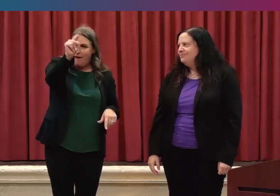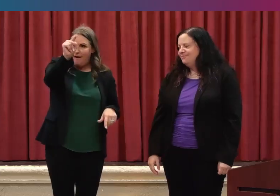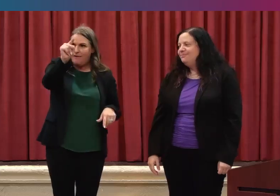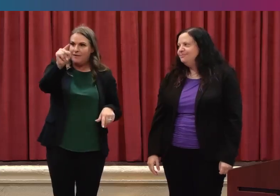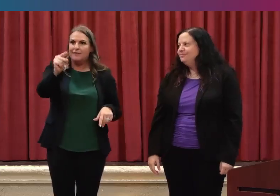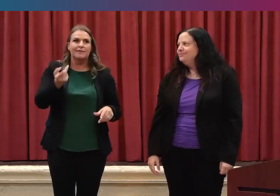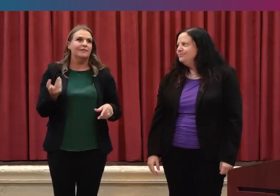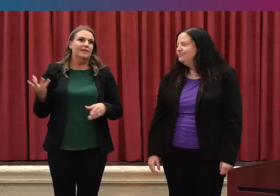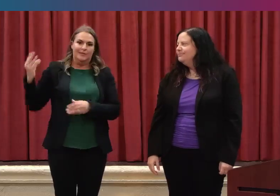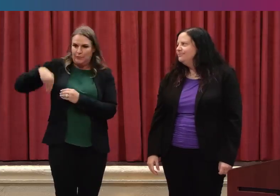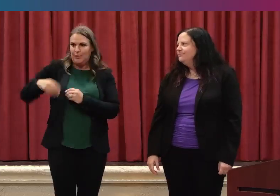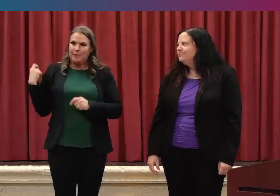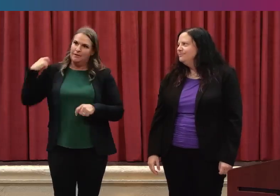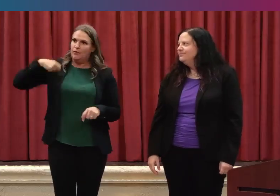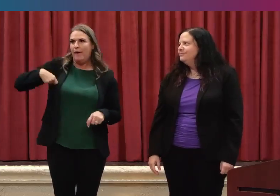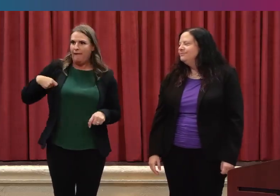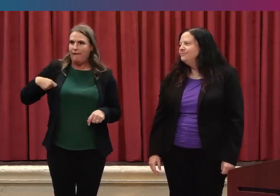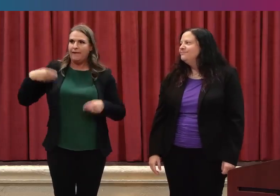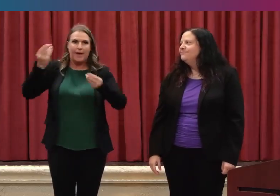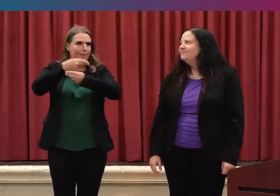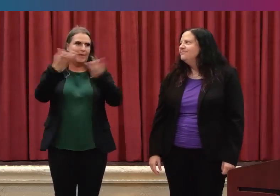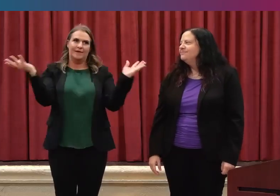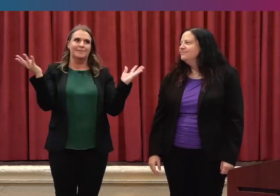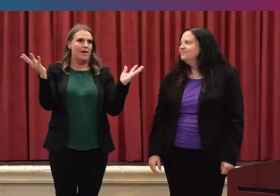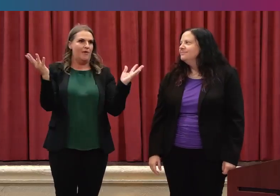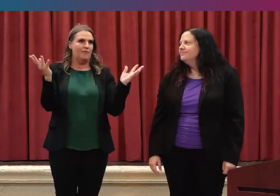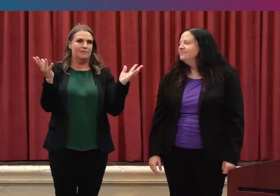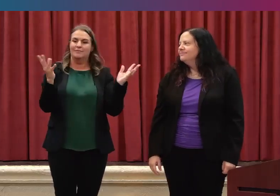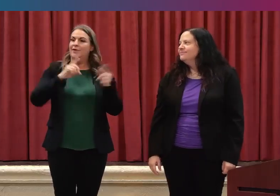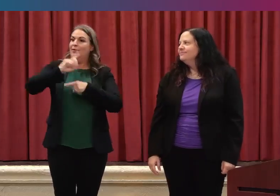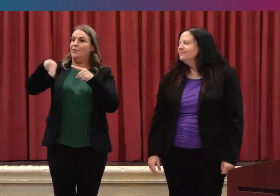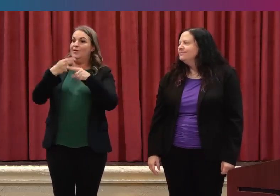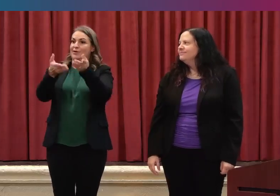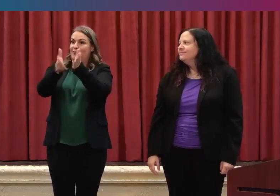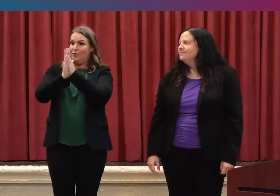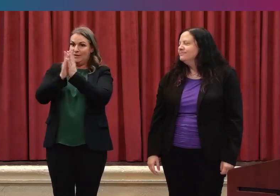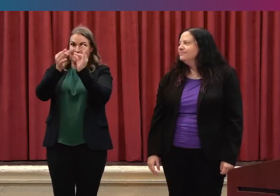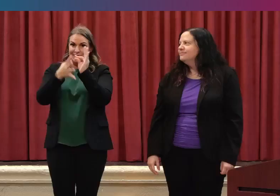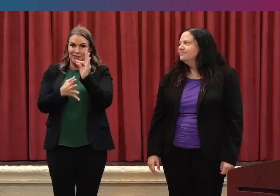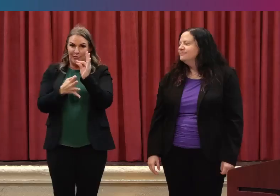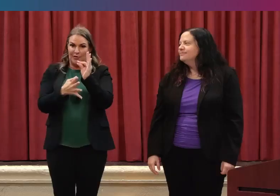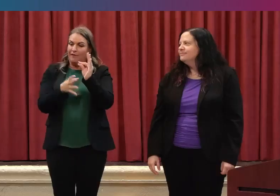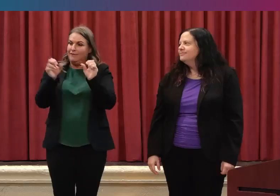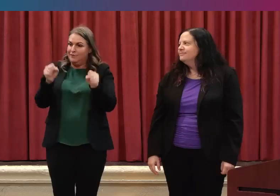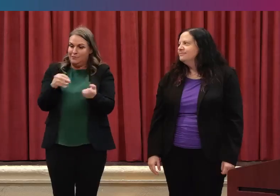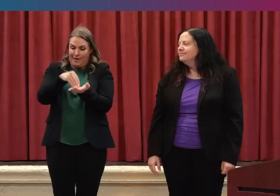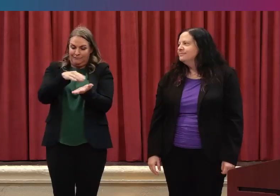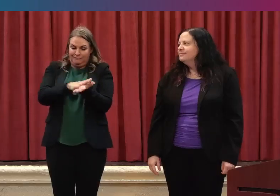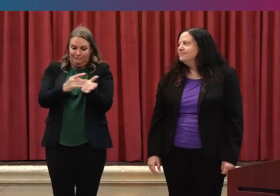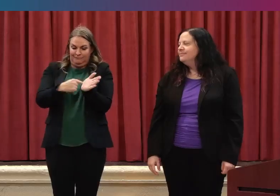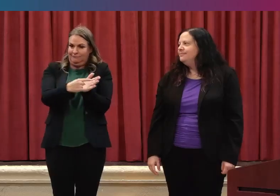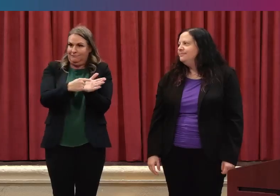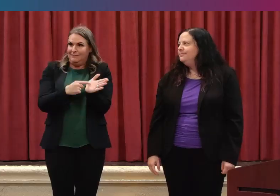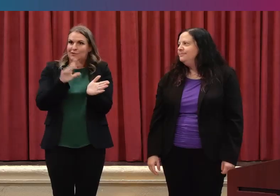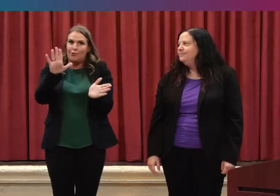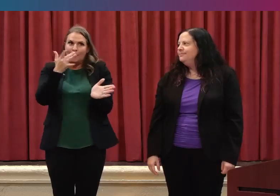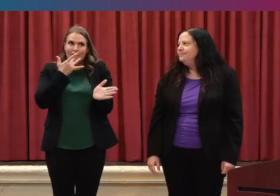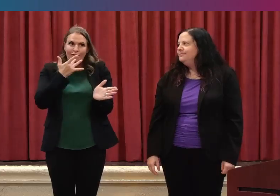have all the resources at your fingertips. Grab a bag, stuff it full of resources, and share it with a friend. When you request an